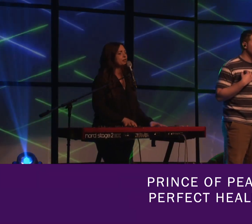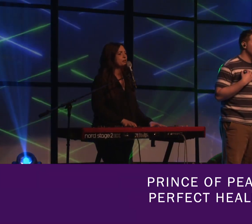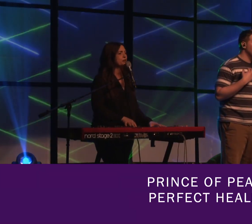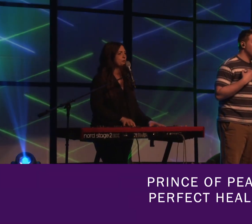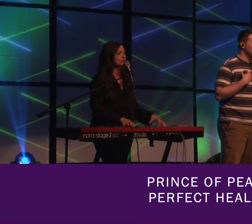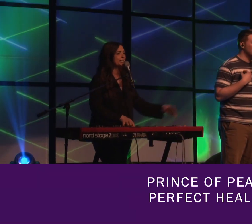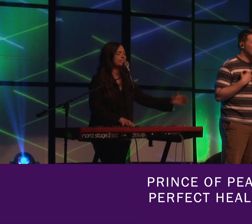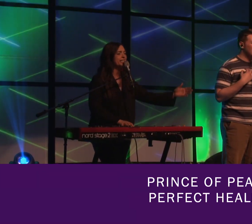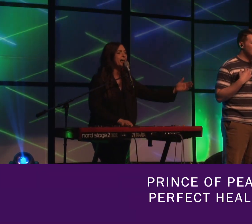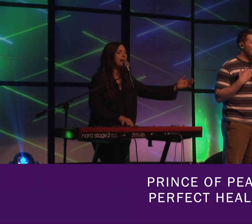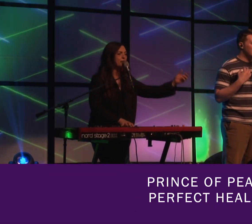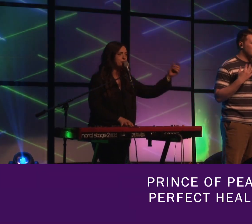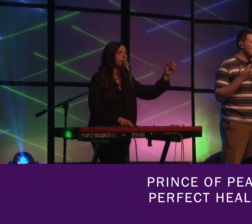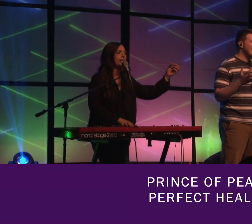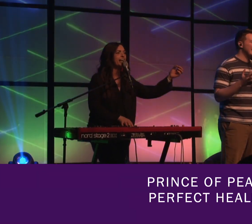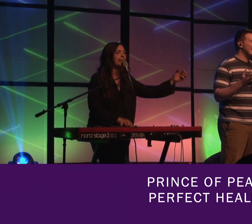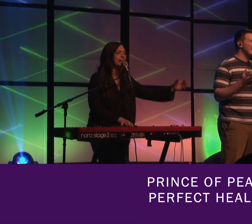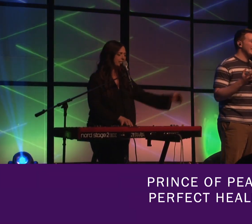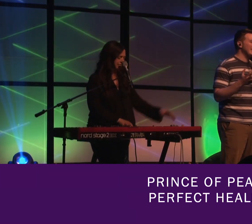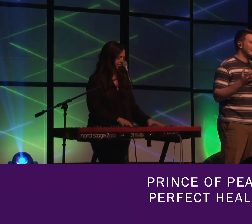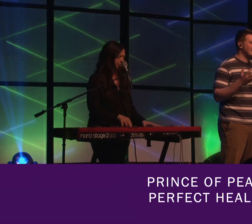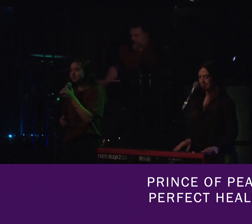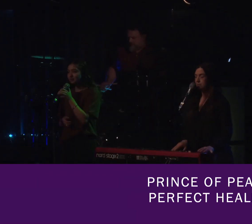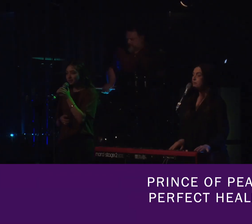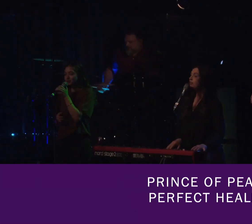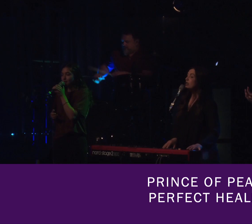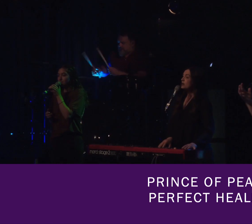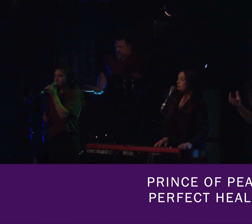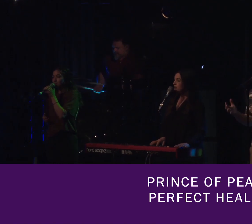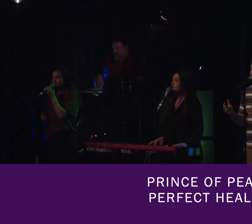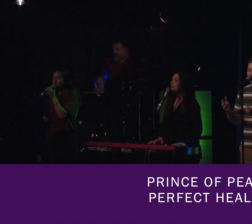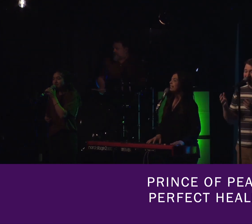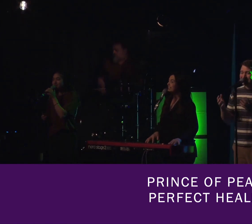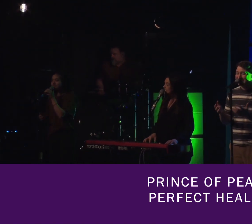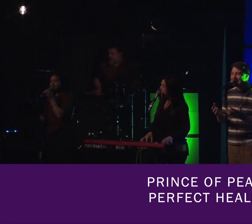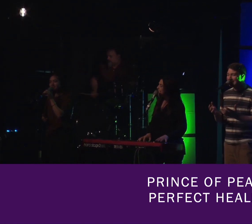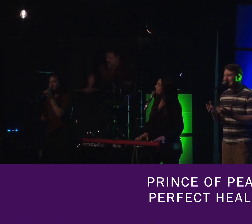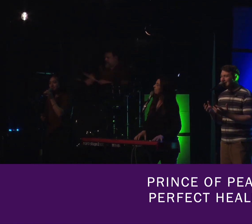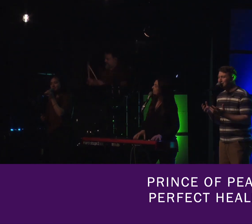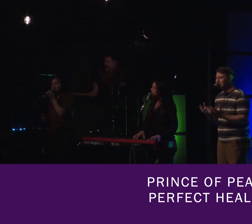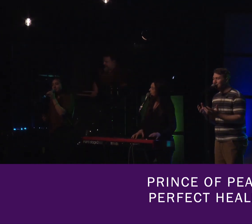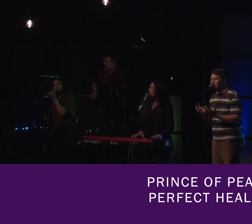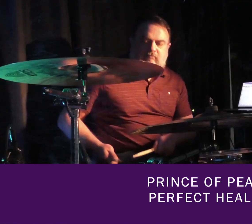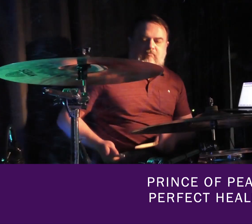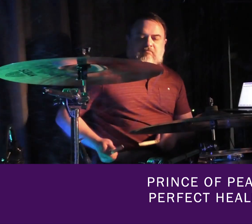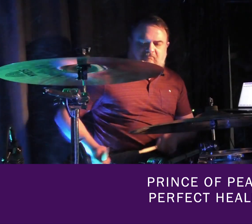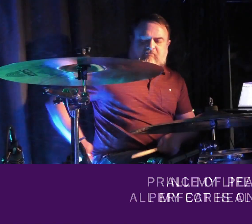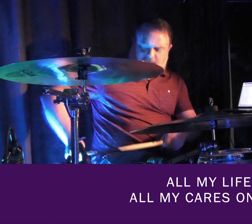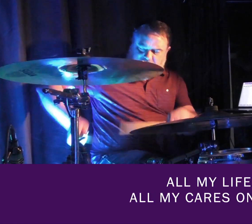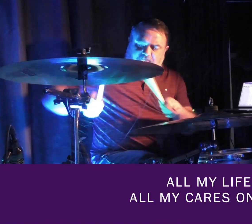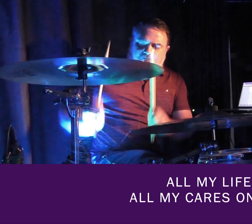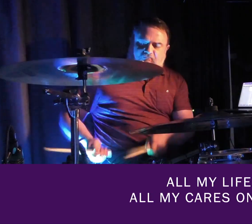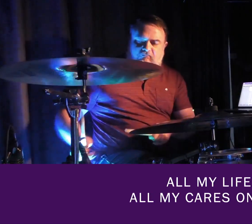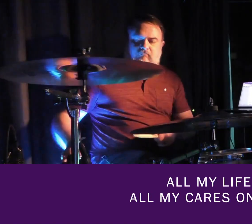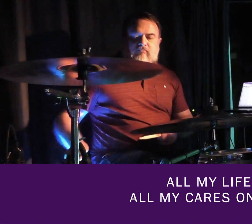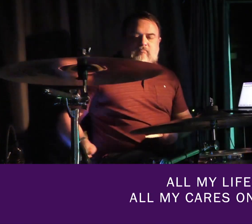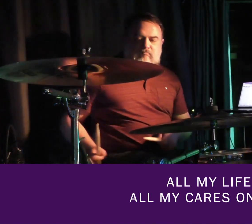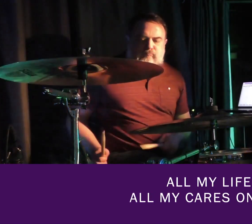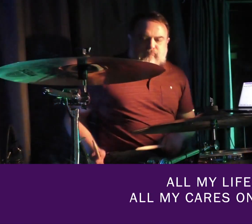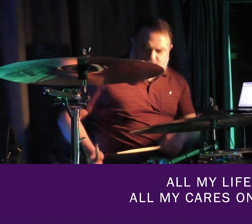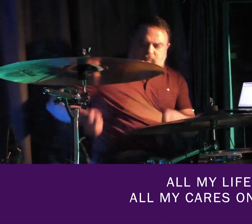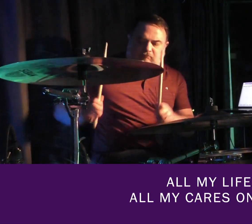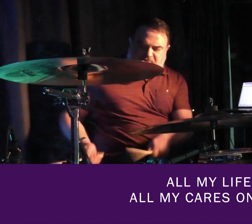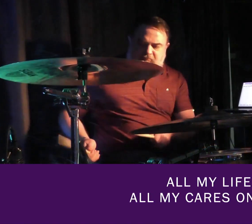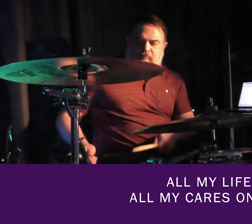on you. Prince of Peace, perfect healer, all